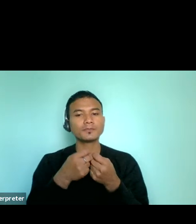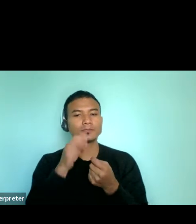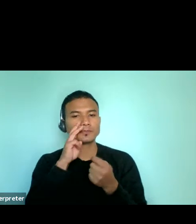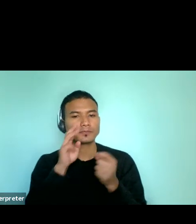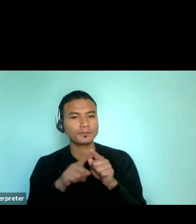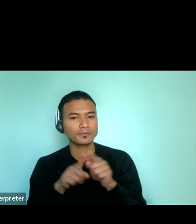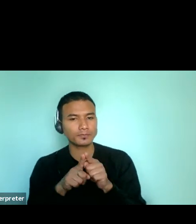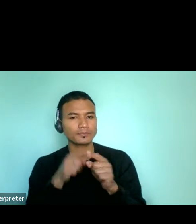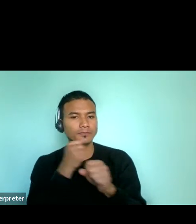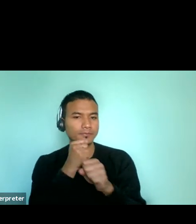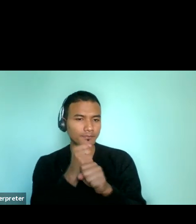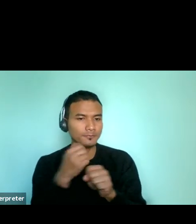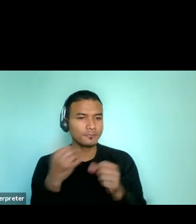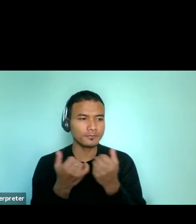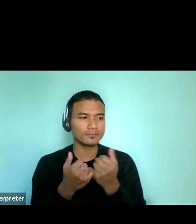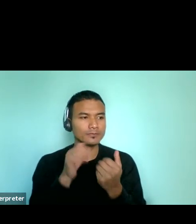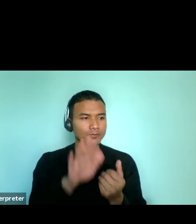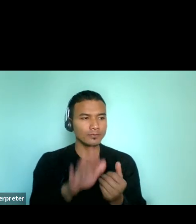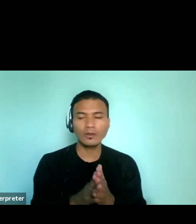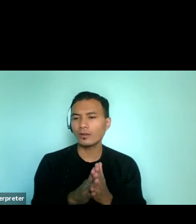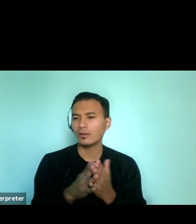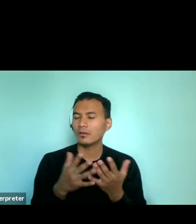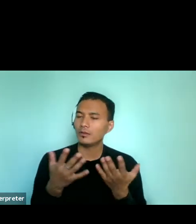labor. However, in